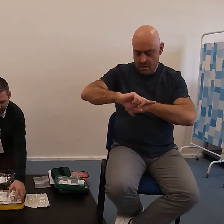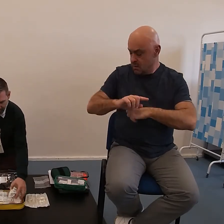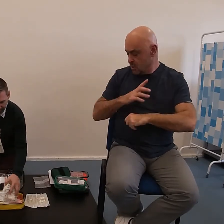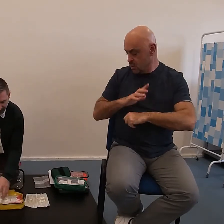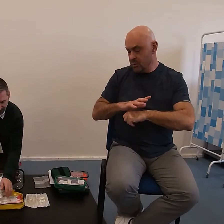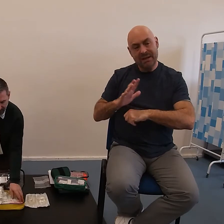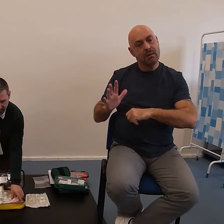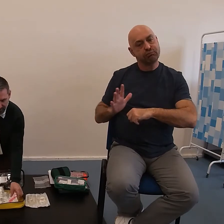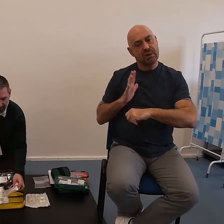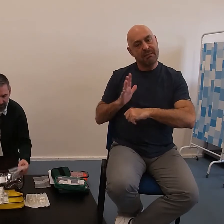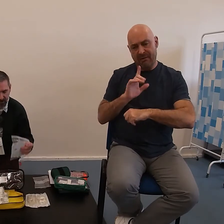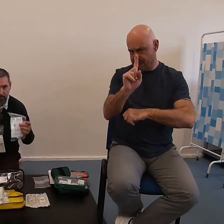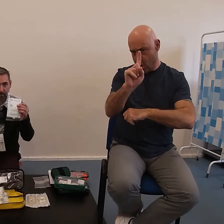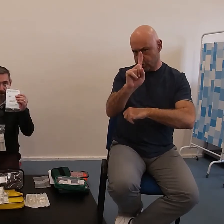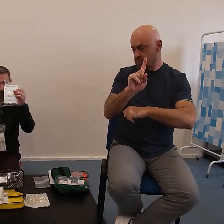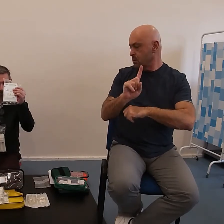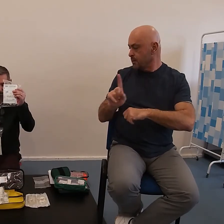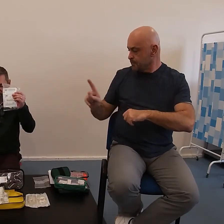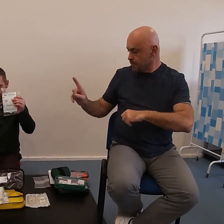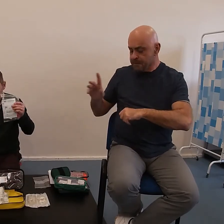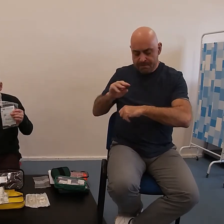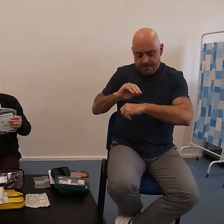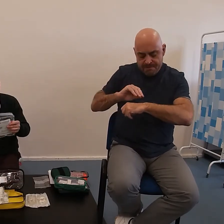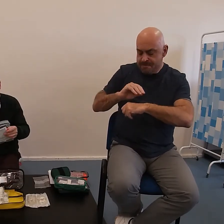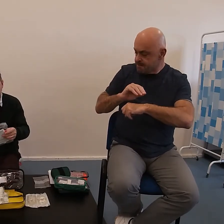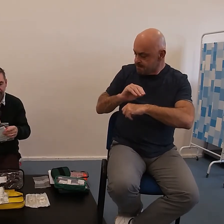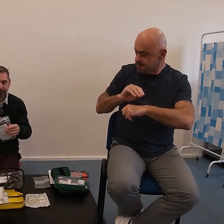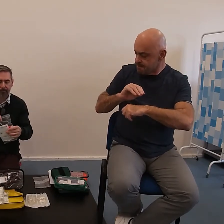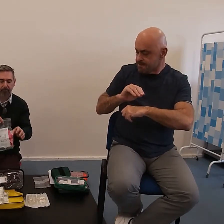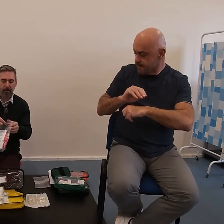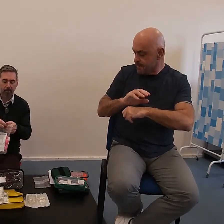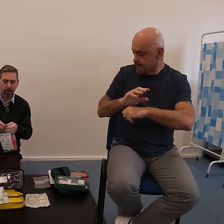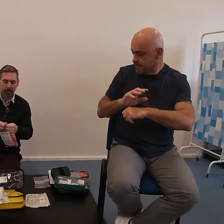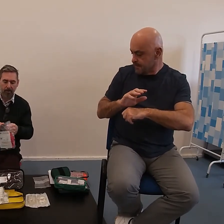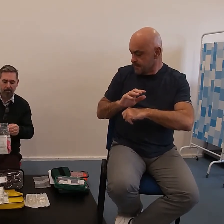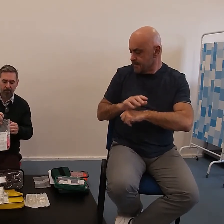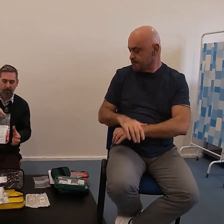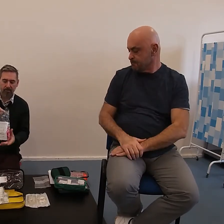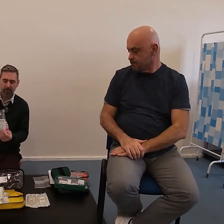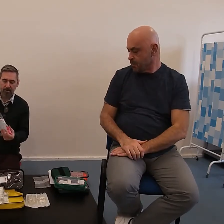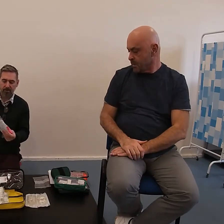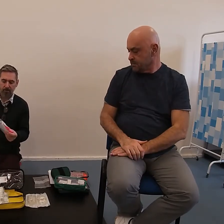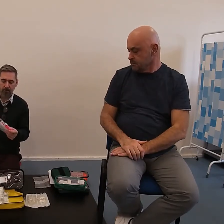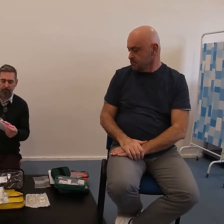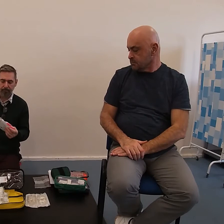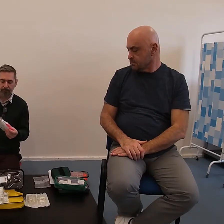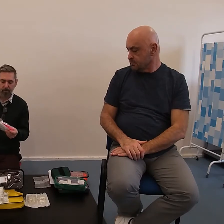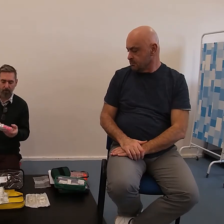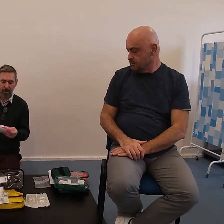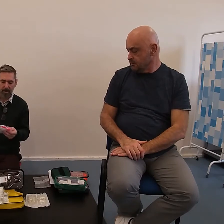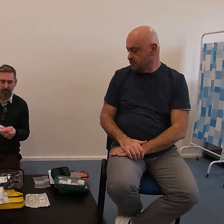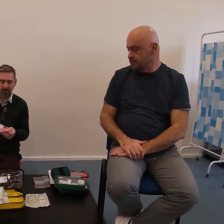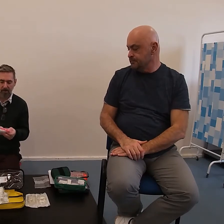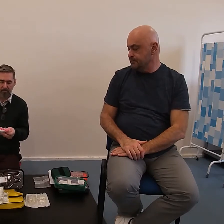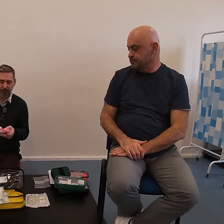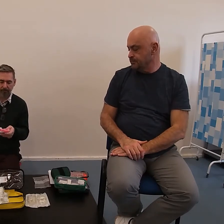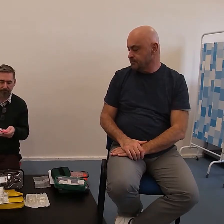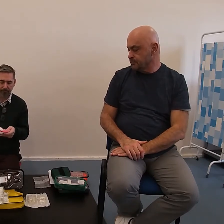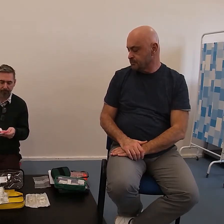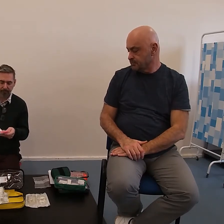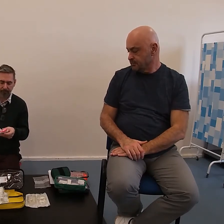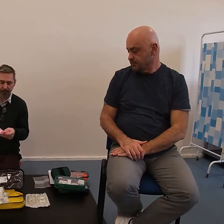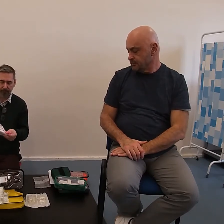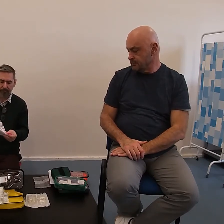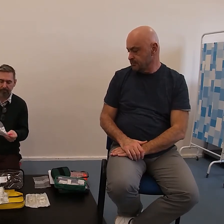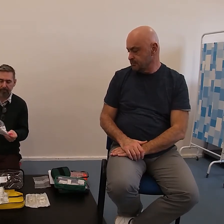need to prep. So we provide you some prep kit. So first of all, we have some